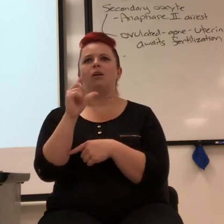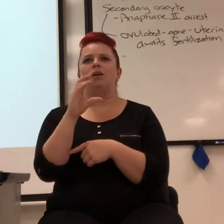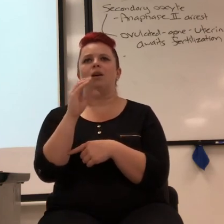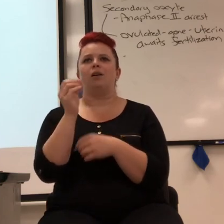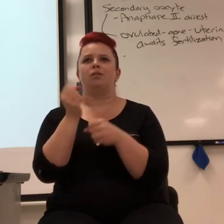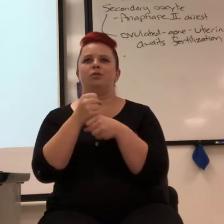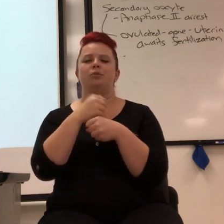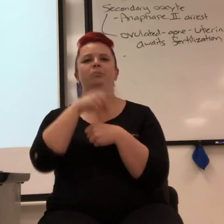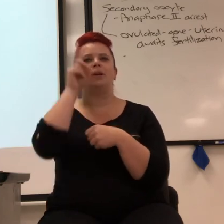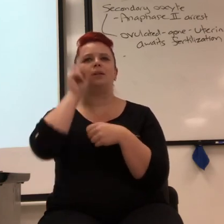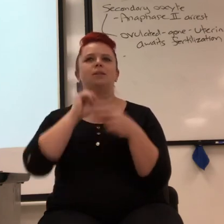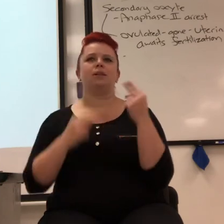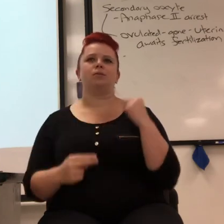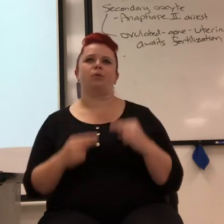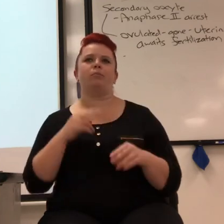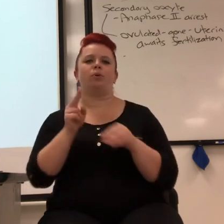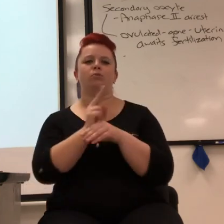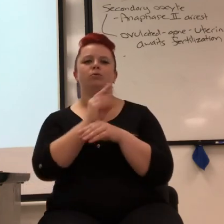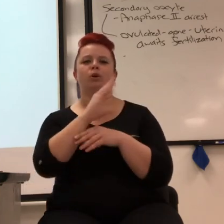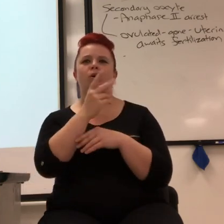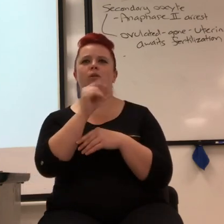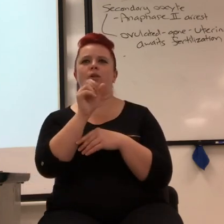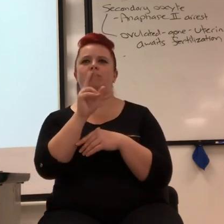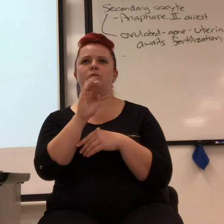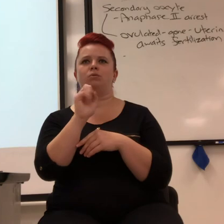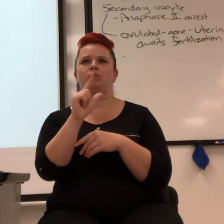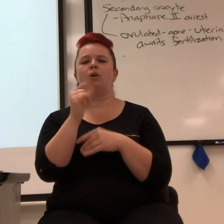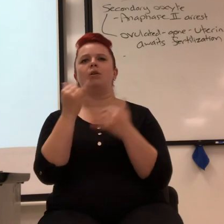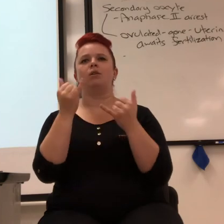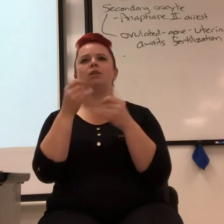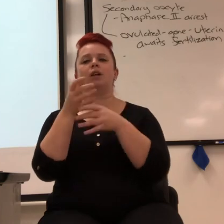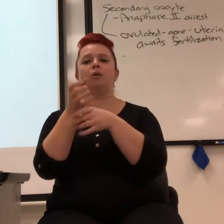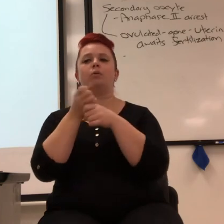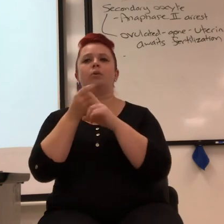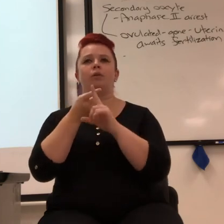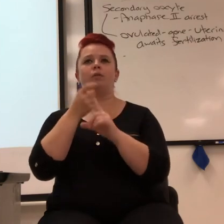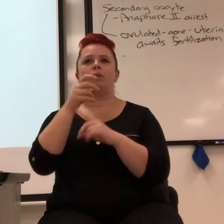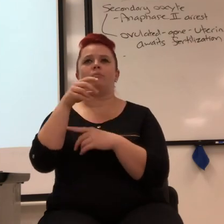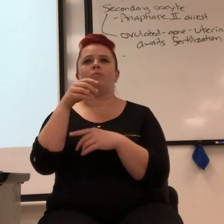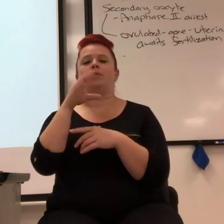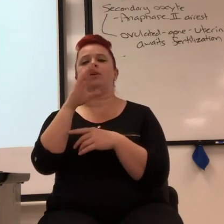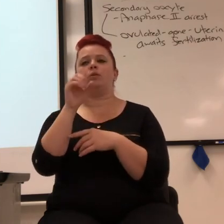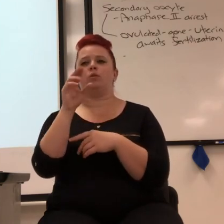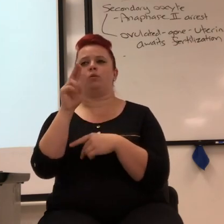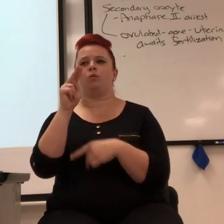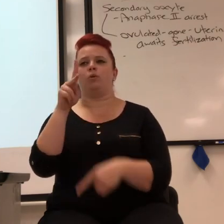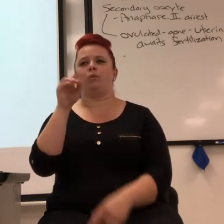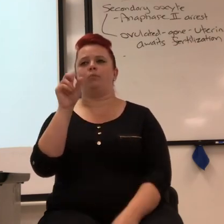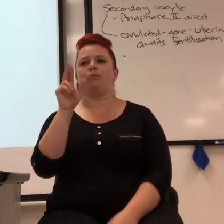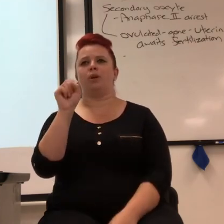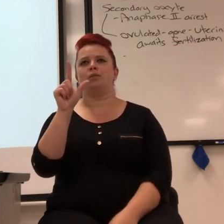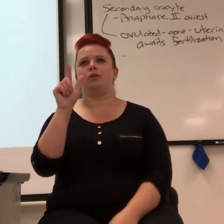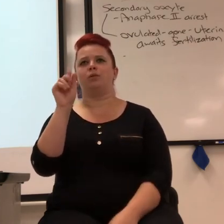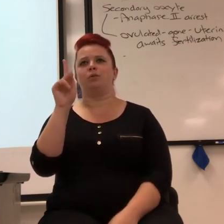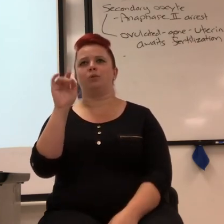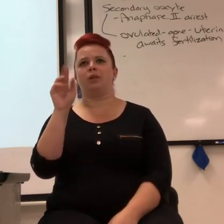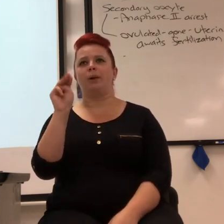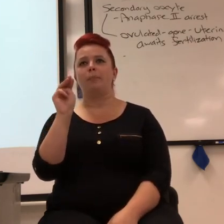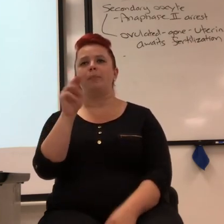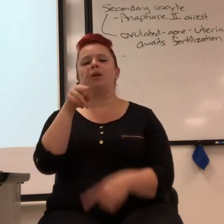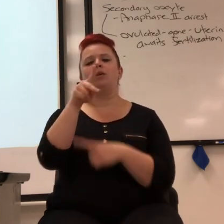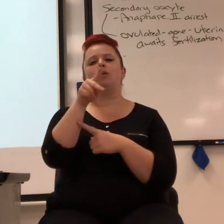you make the sex hormones out of it. The one you're going to get now out of the corpus luteum is progesterone, okay? But for now, when you get